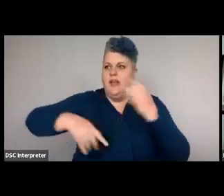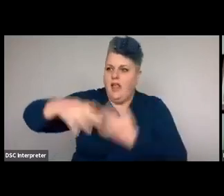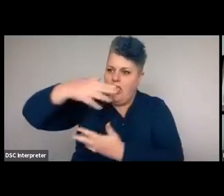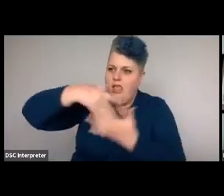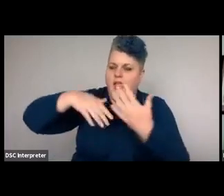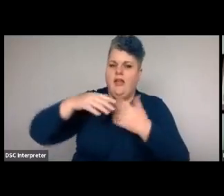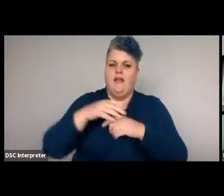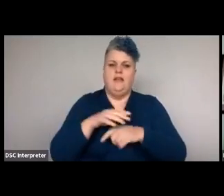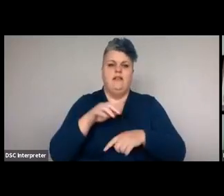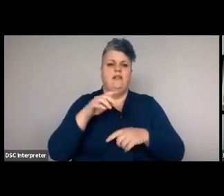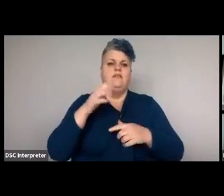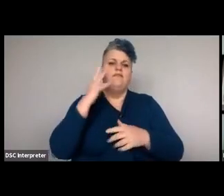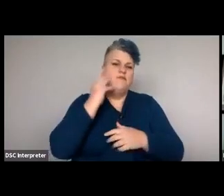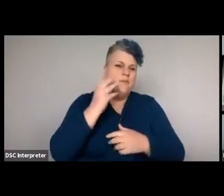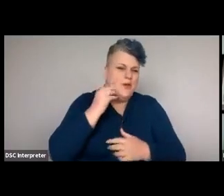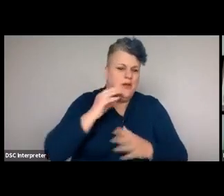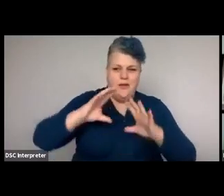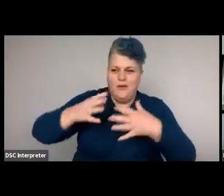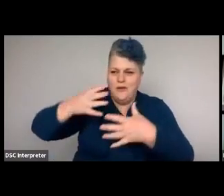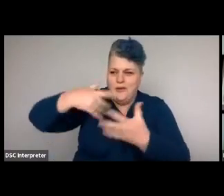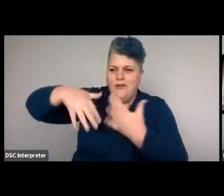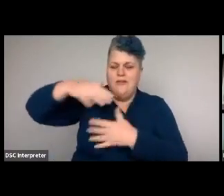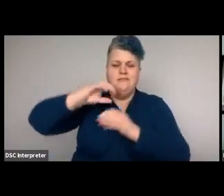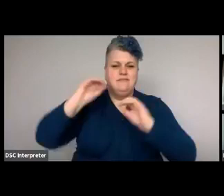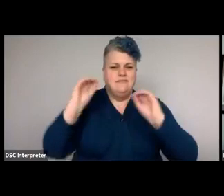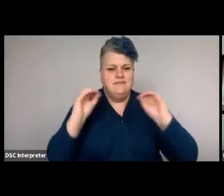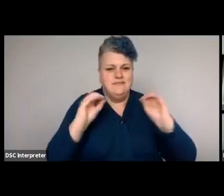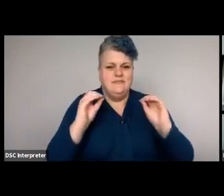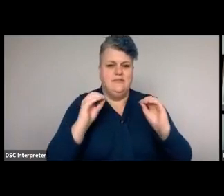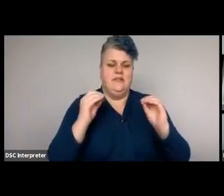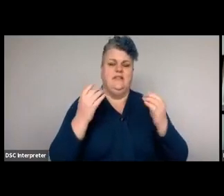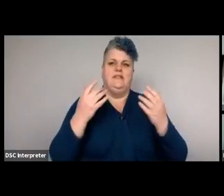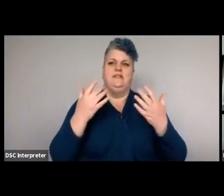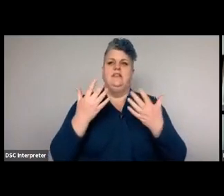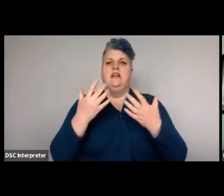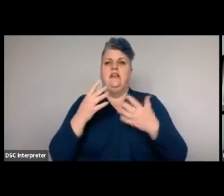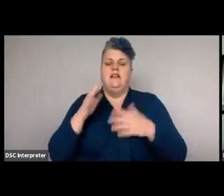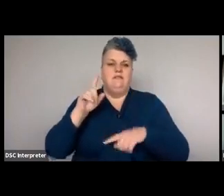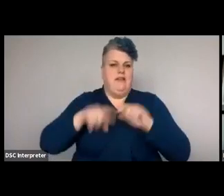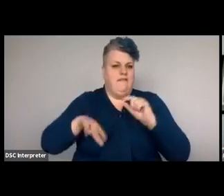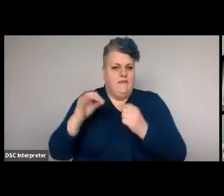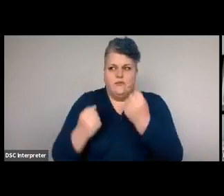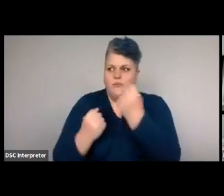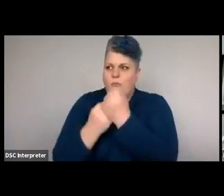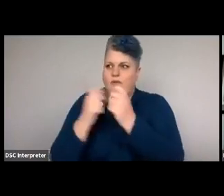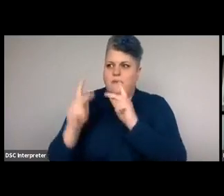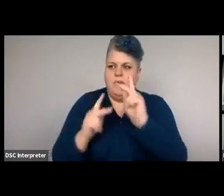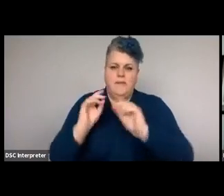you're familiar with and trust and are supportive.